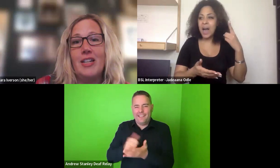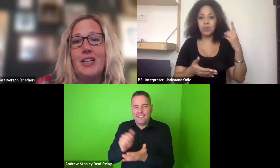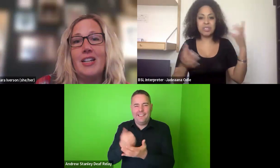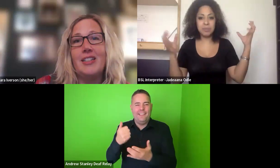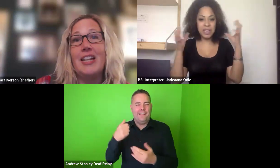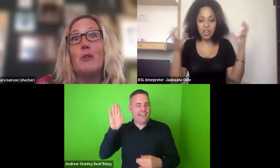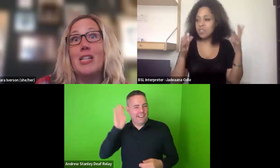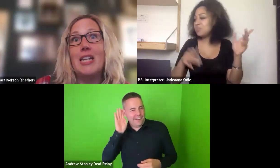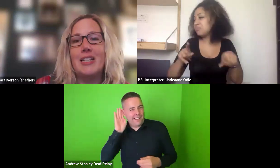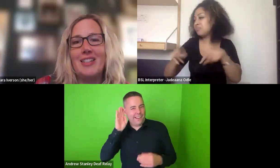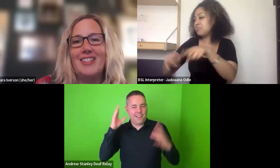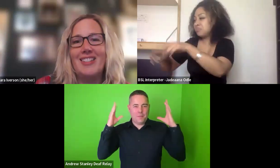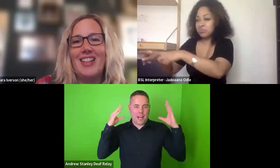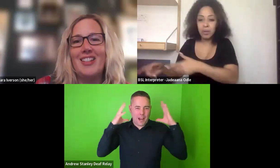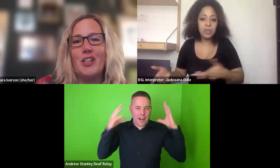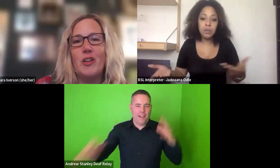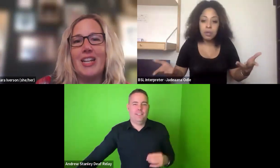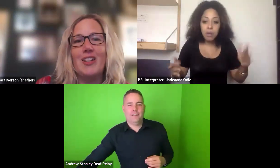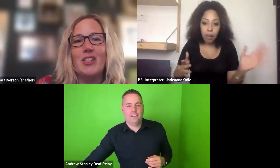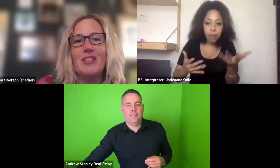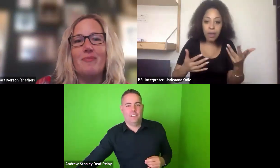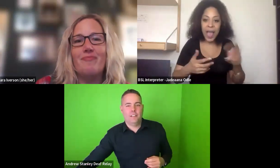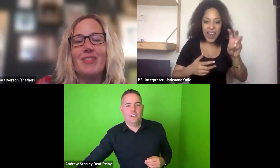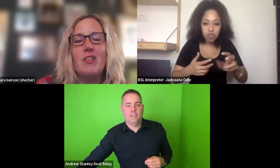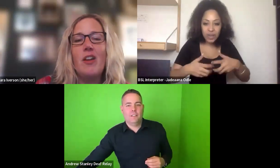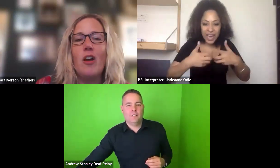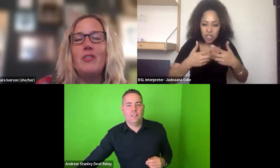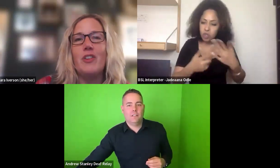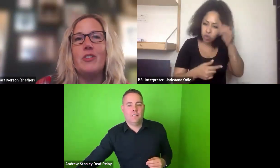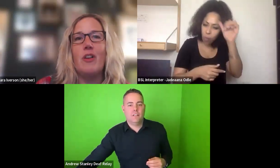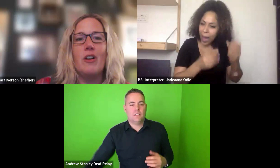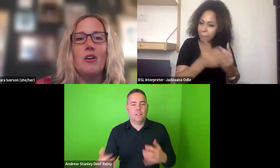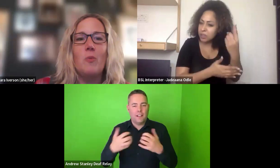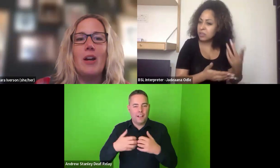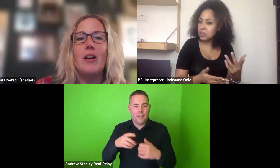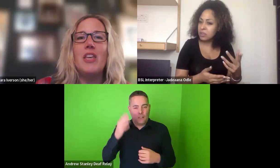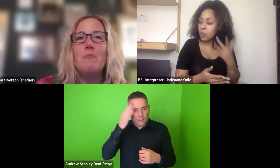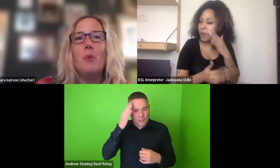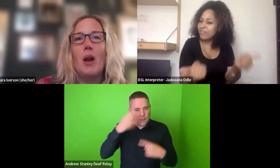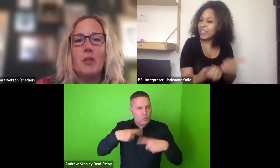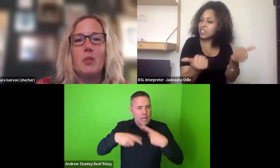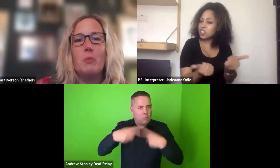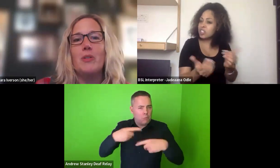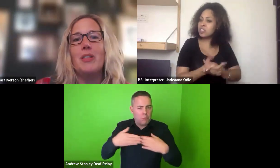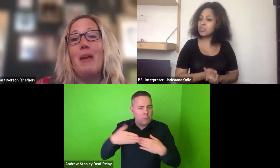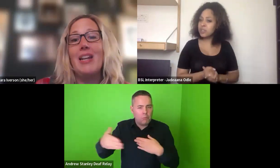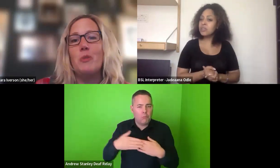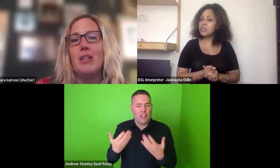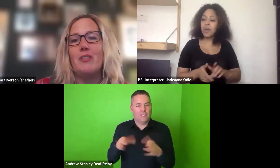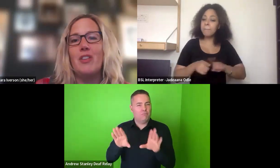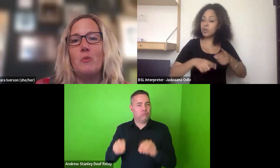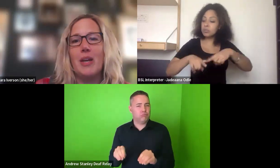other outdated electronic gadgets? Not all of us are aware of the improper disposal